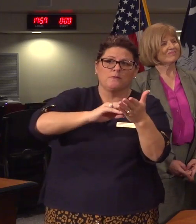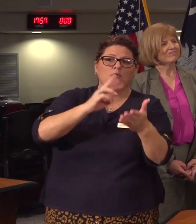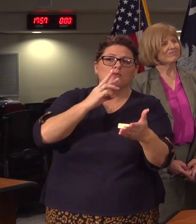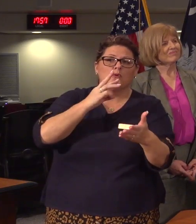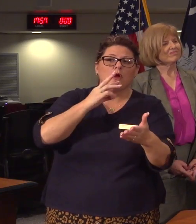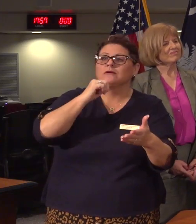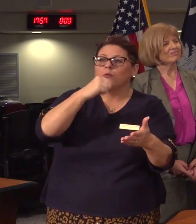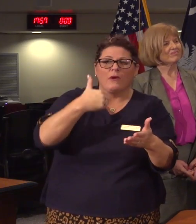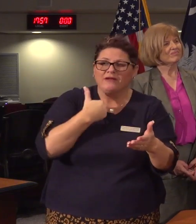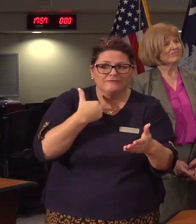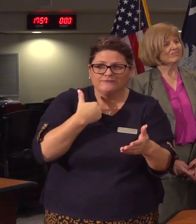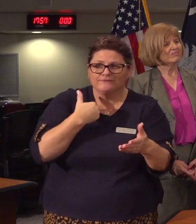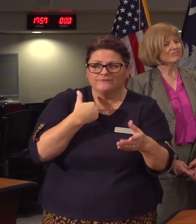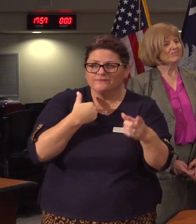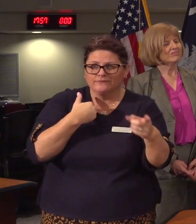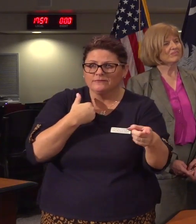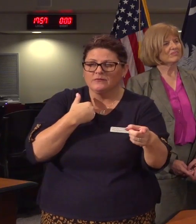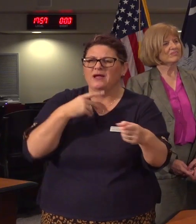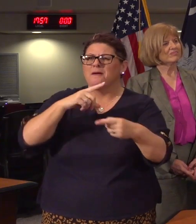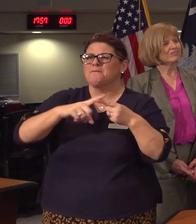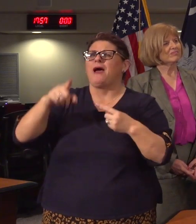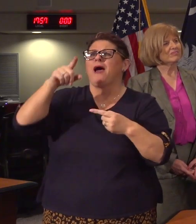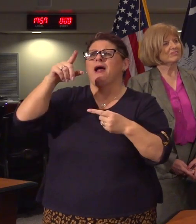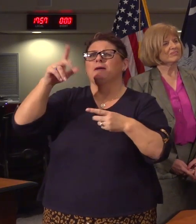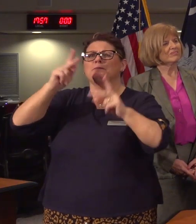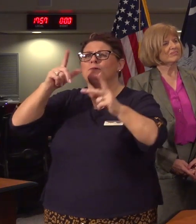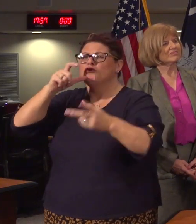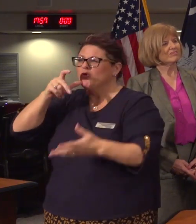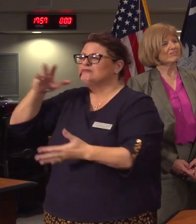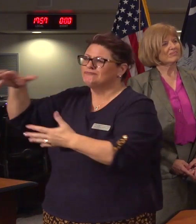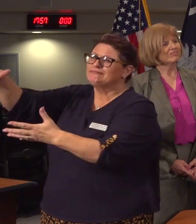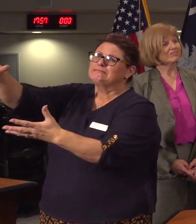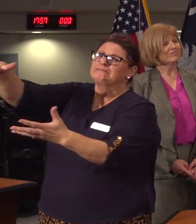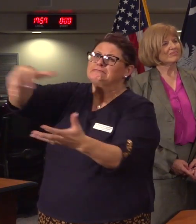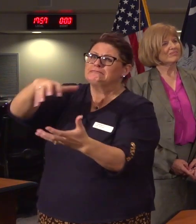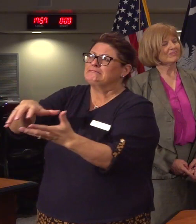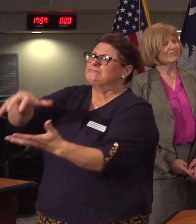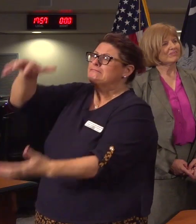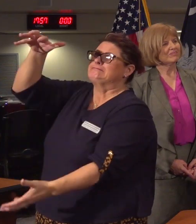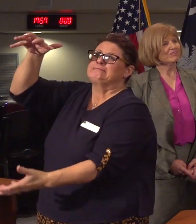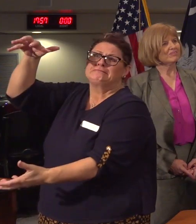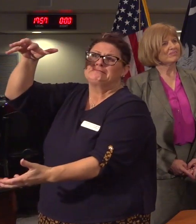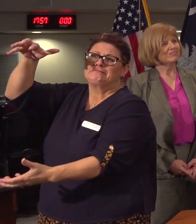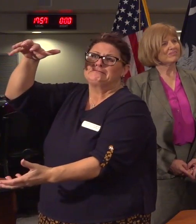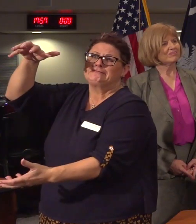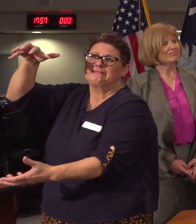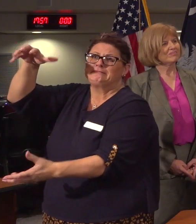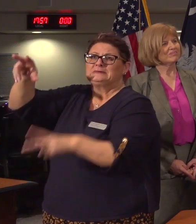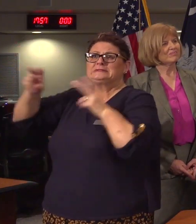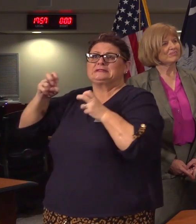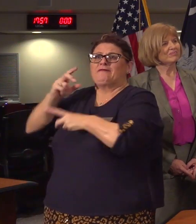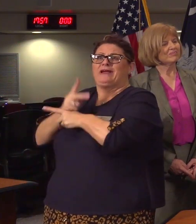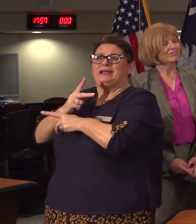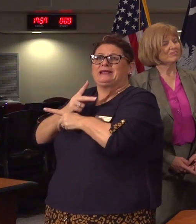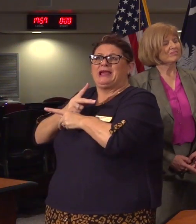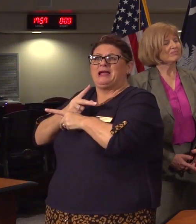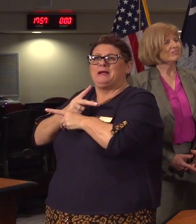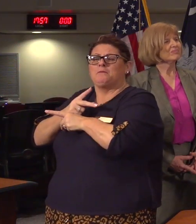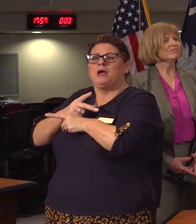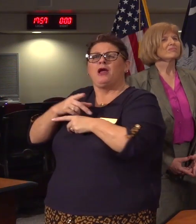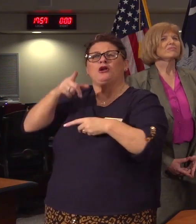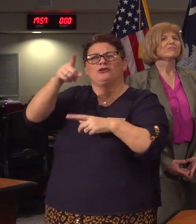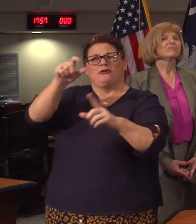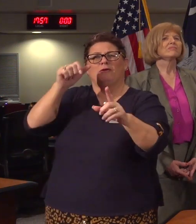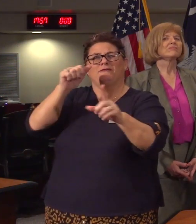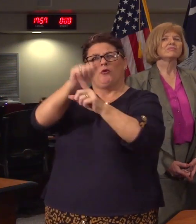But stocking up on other items only depletes the supply and makes the situation seem more alarming than it really